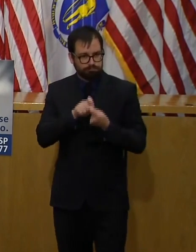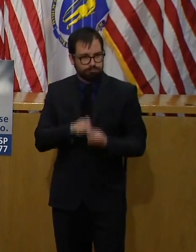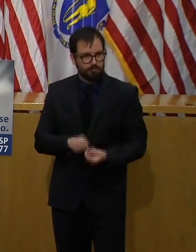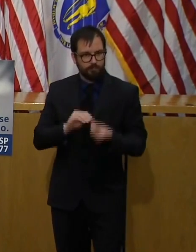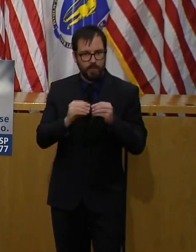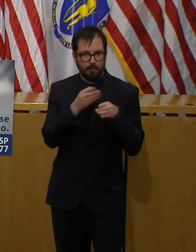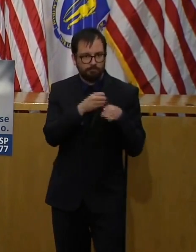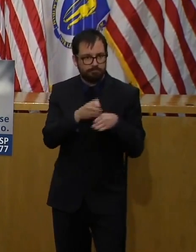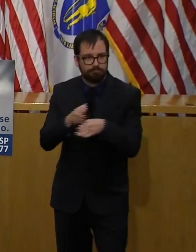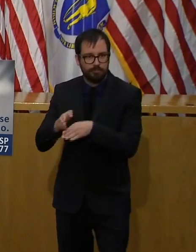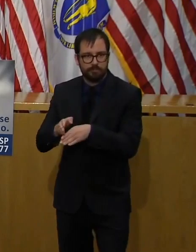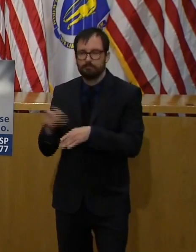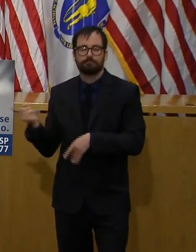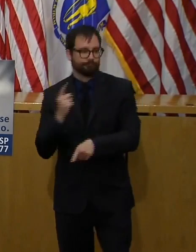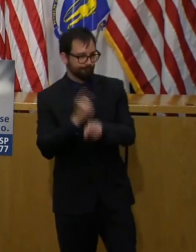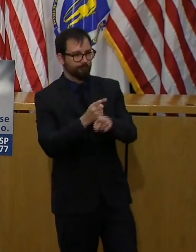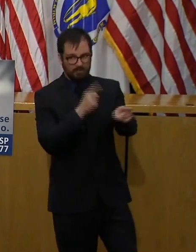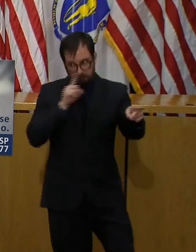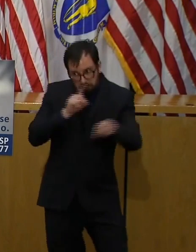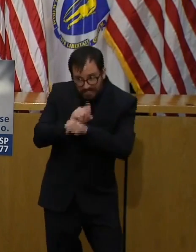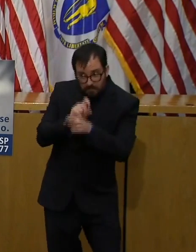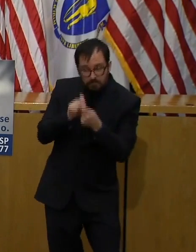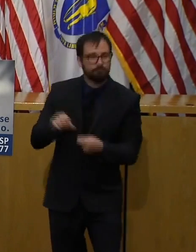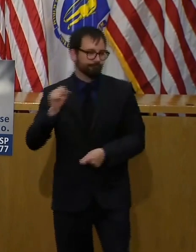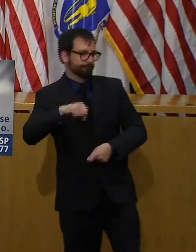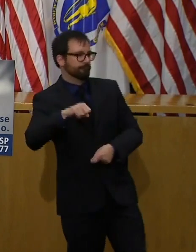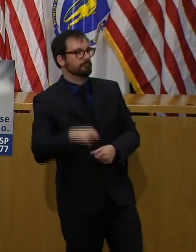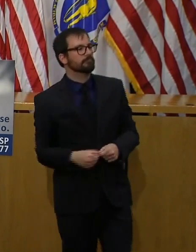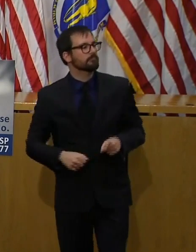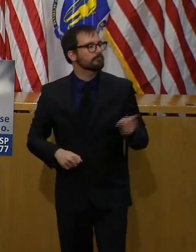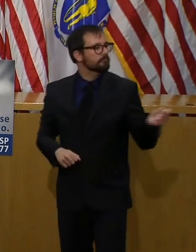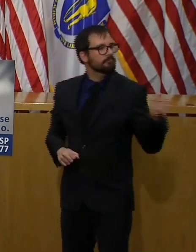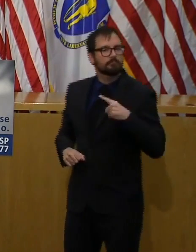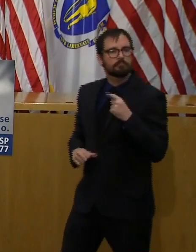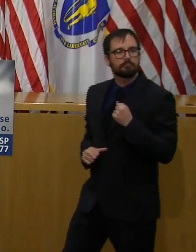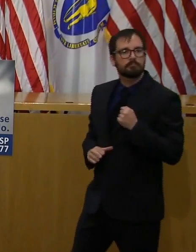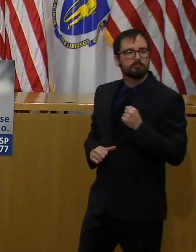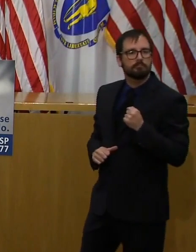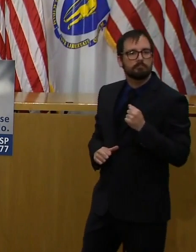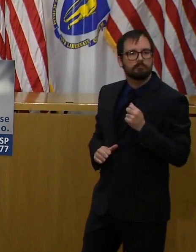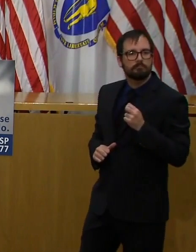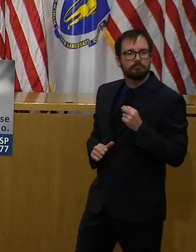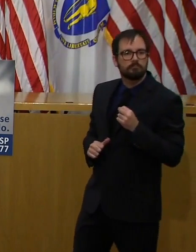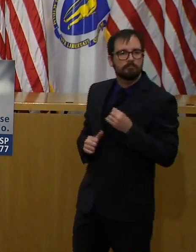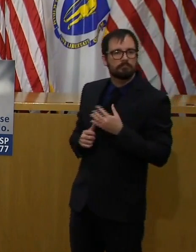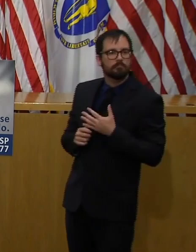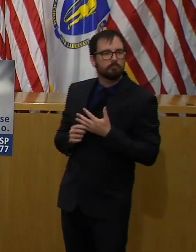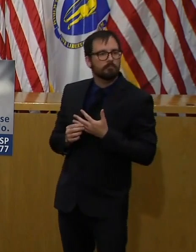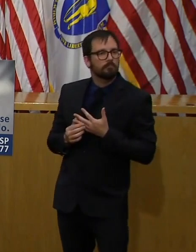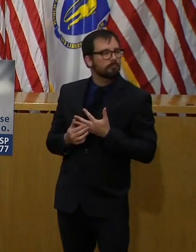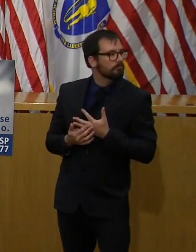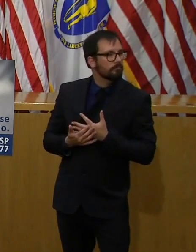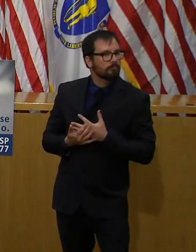the nursing homes that are eligible for more state money, you mentioned yesterday that they would have to submit an attestation.